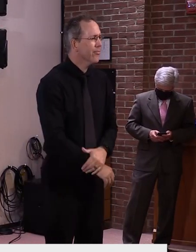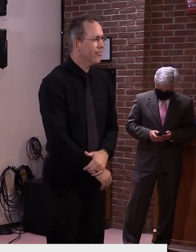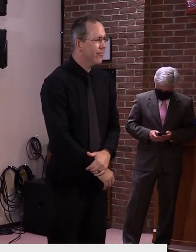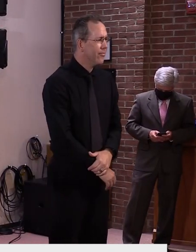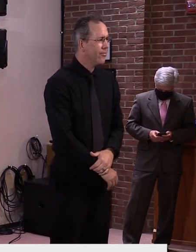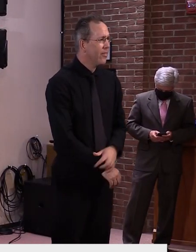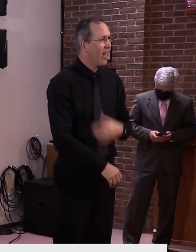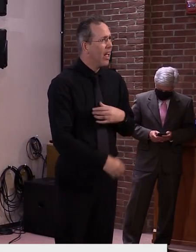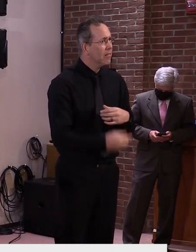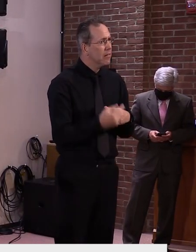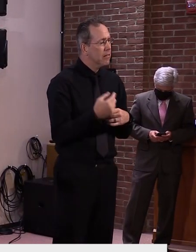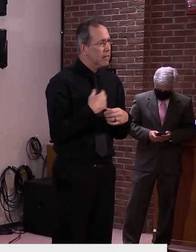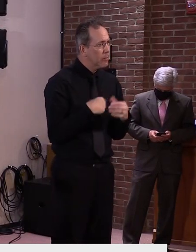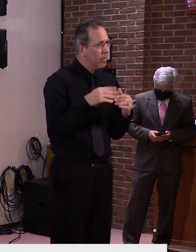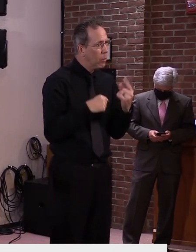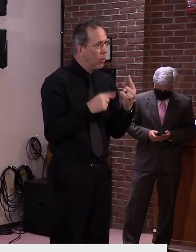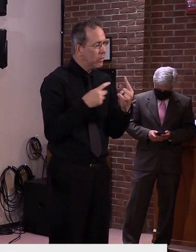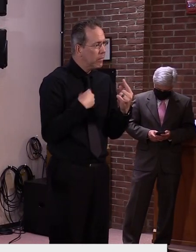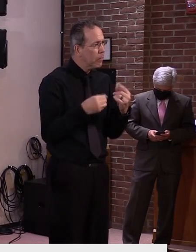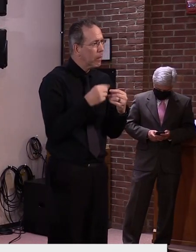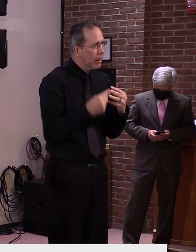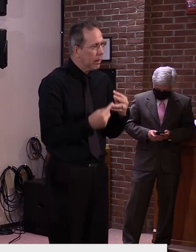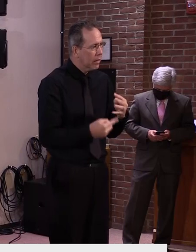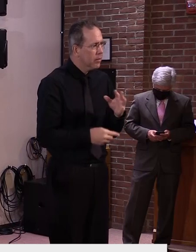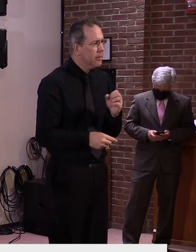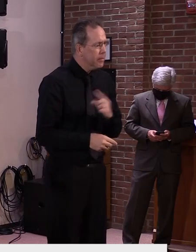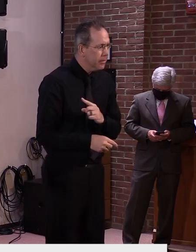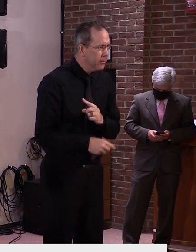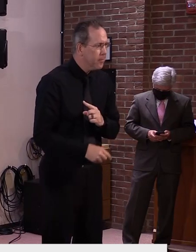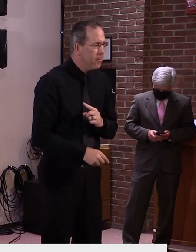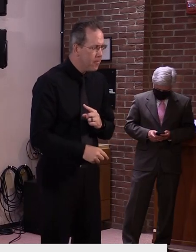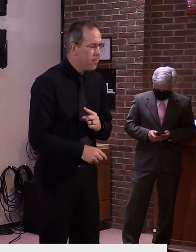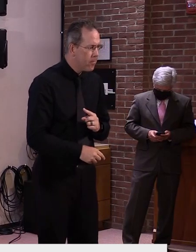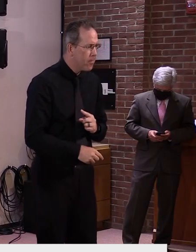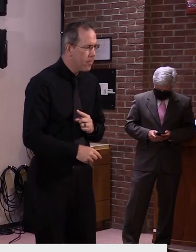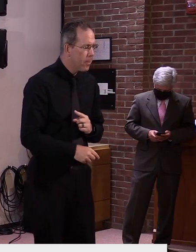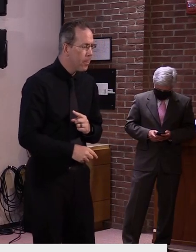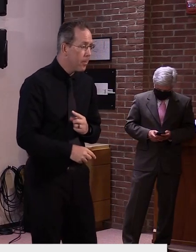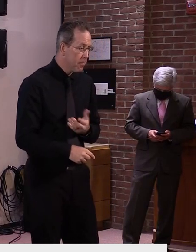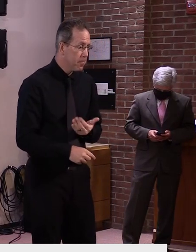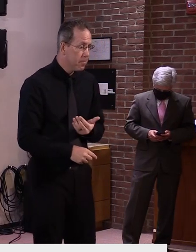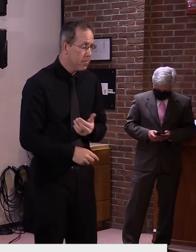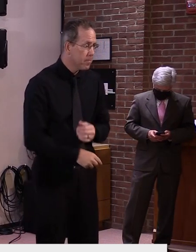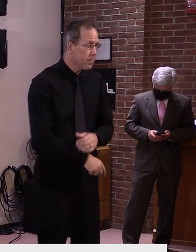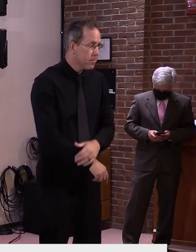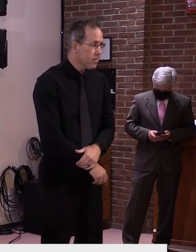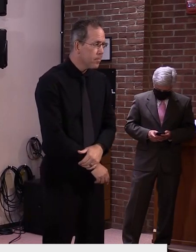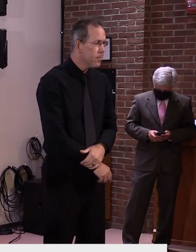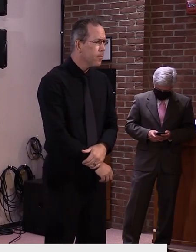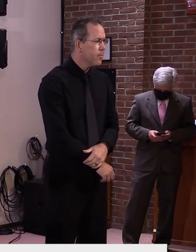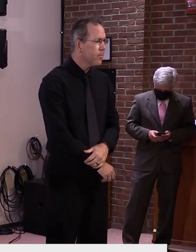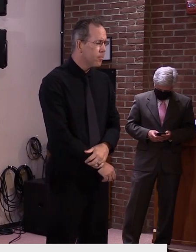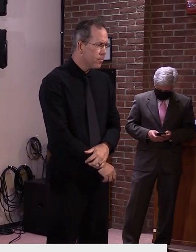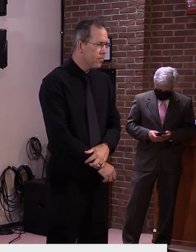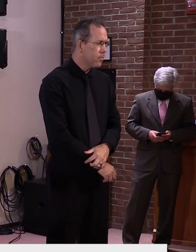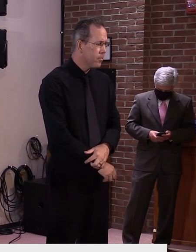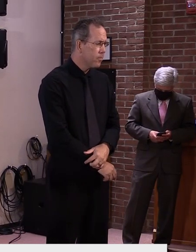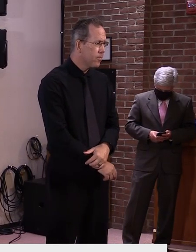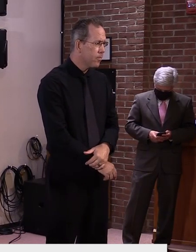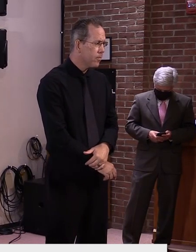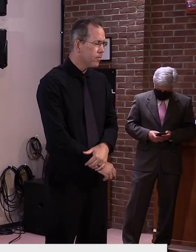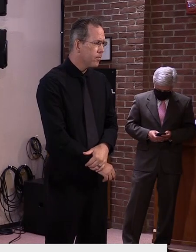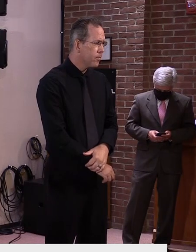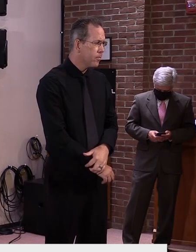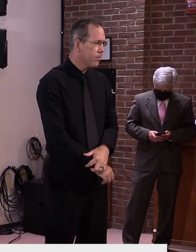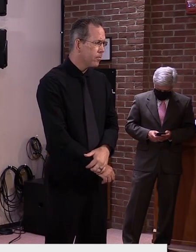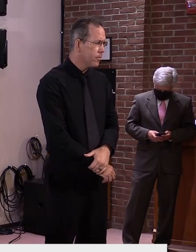I'm reporting to folks who are affected by what's going on here in southern Vermont. I'll try to be focused.